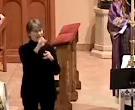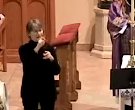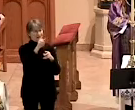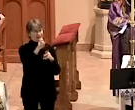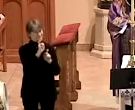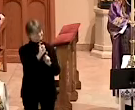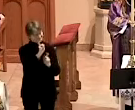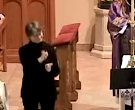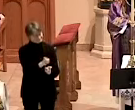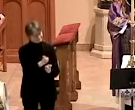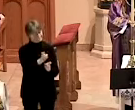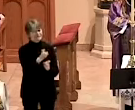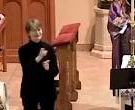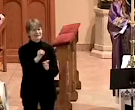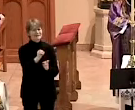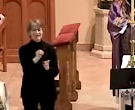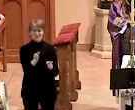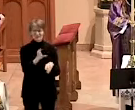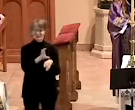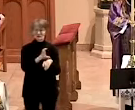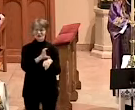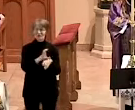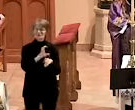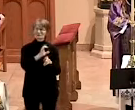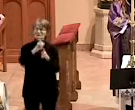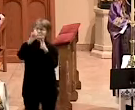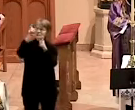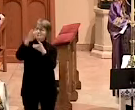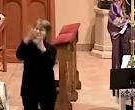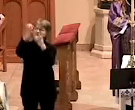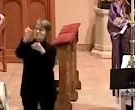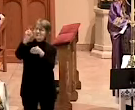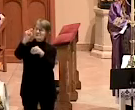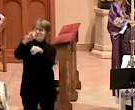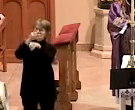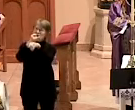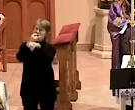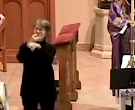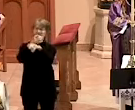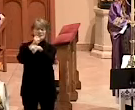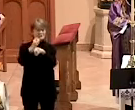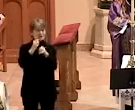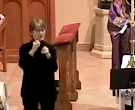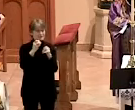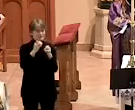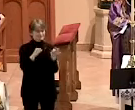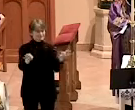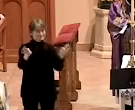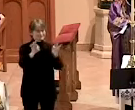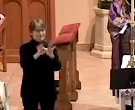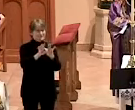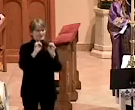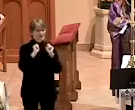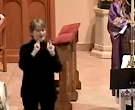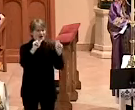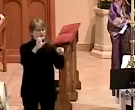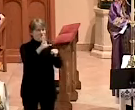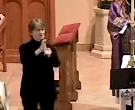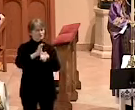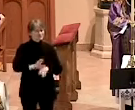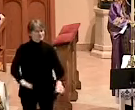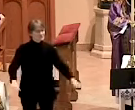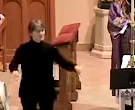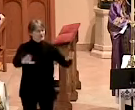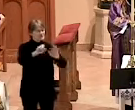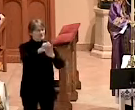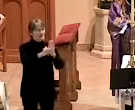Joseph. It's a big deal. And so our parish and all churches that have the name of St. Joseph, so that's